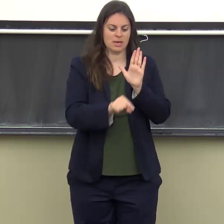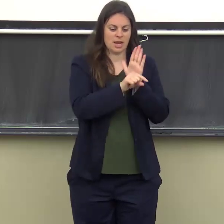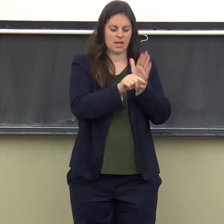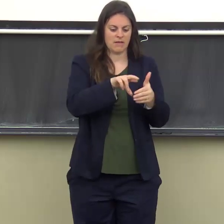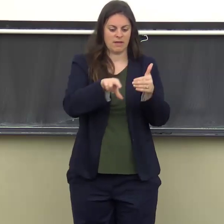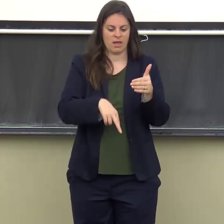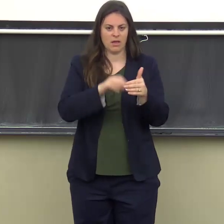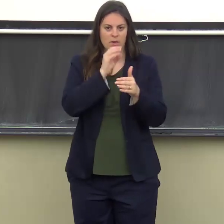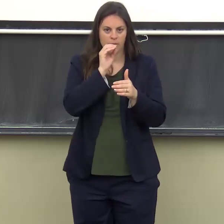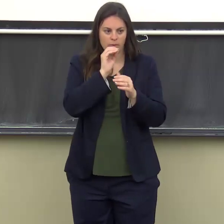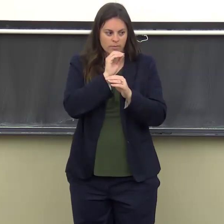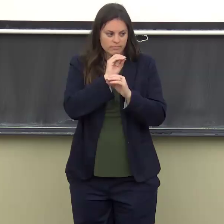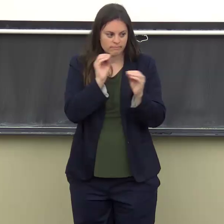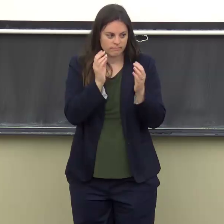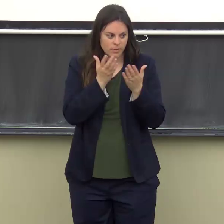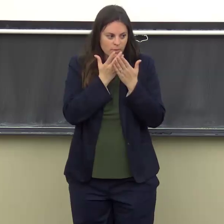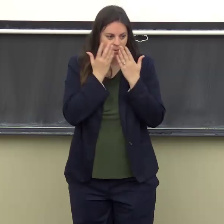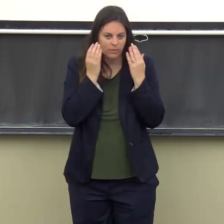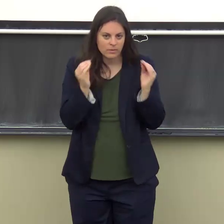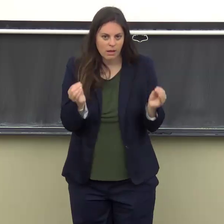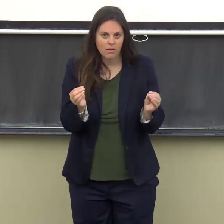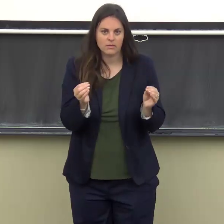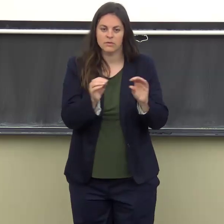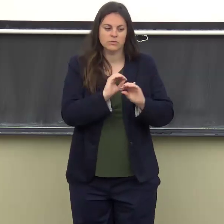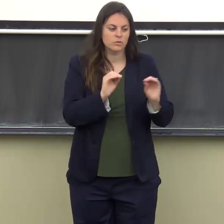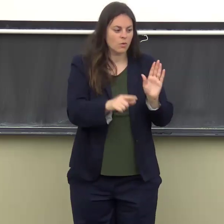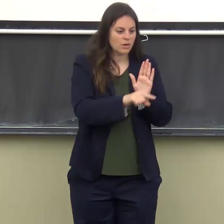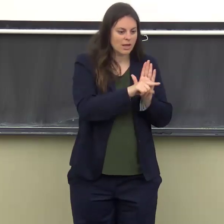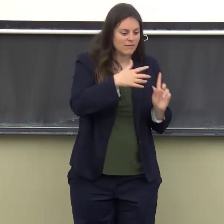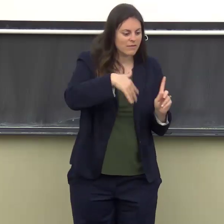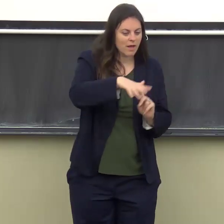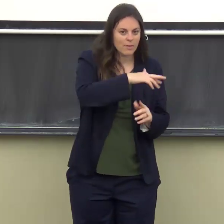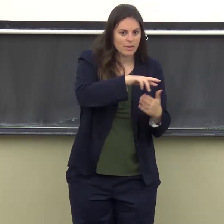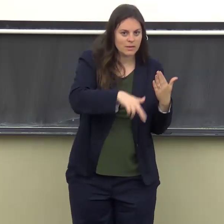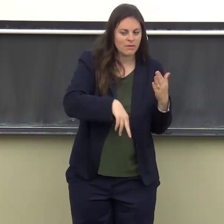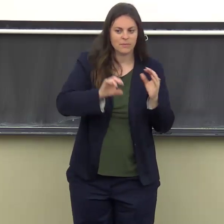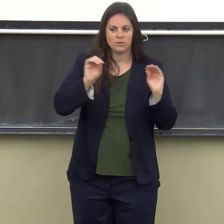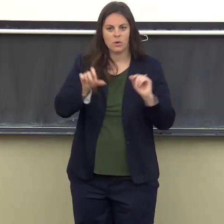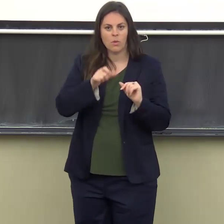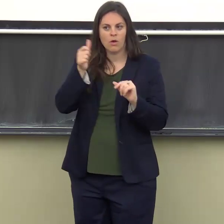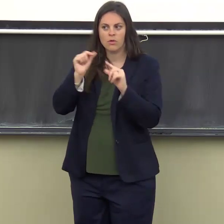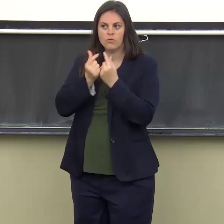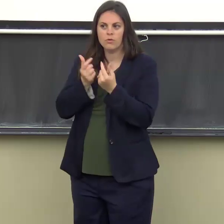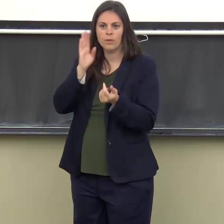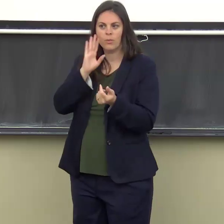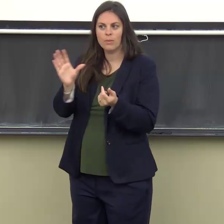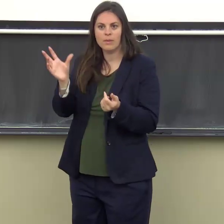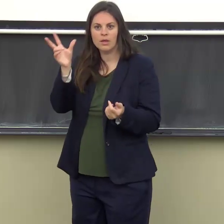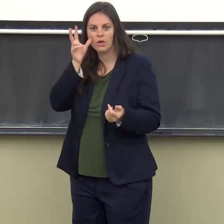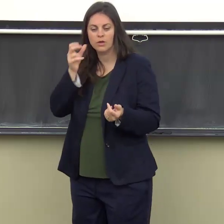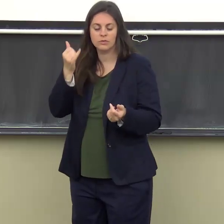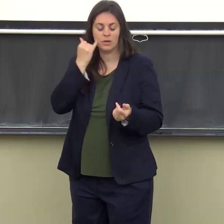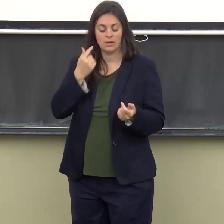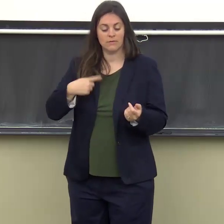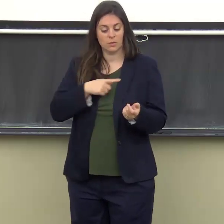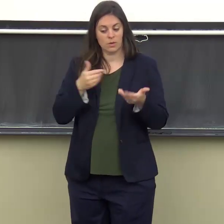outcomes. There are no negative environmental outcomes. There's no other group that will be hurt. And so if we're going